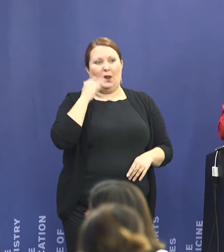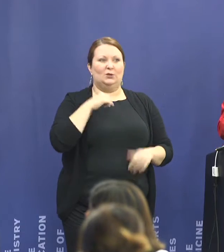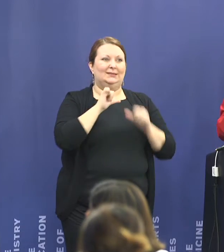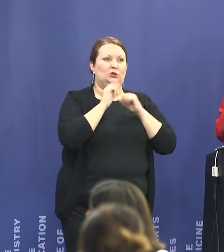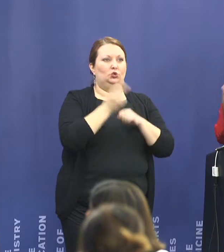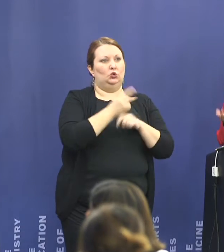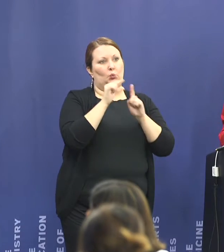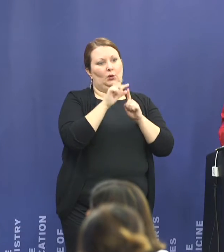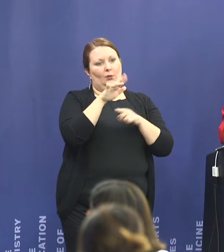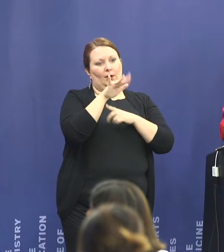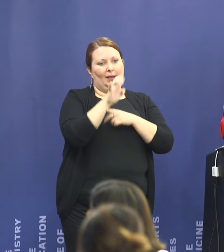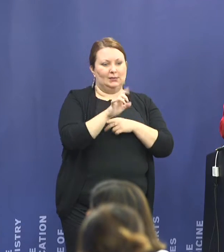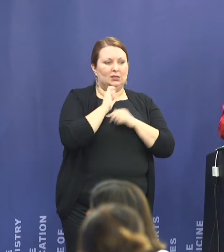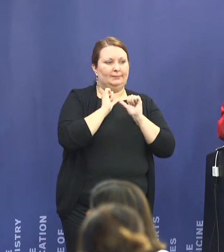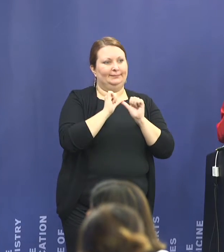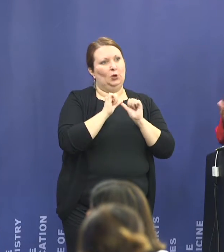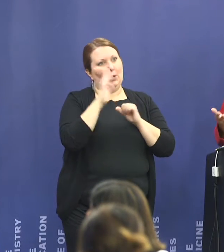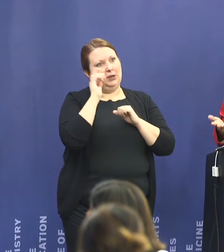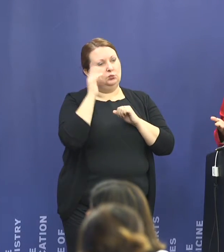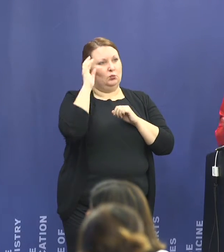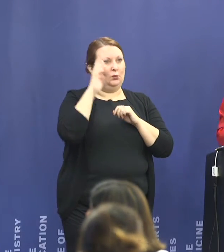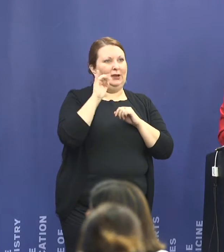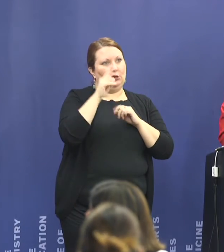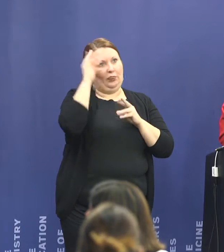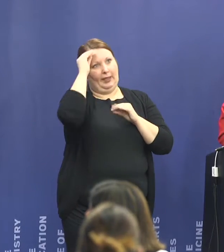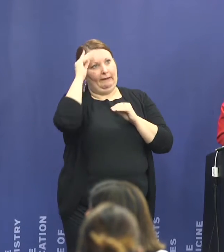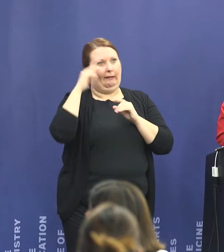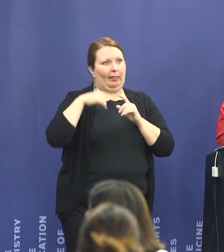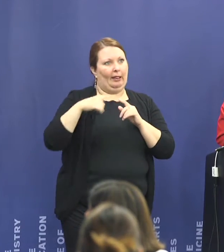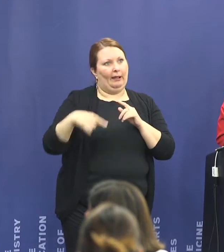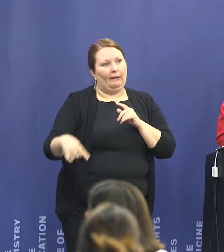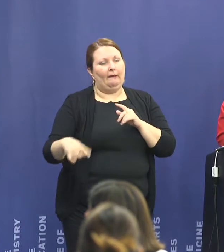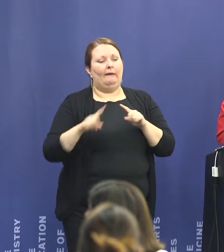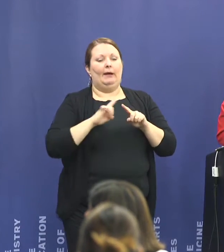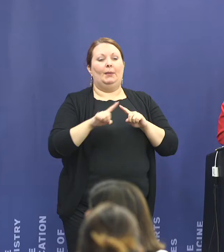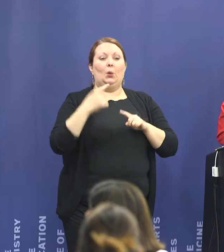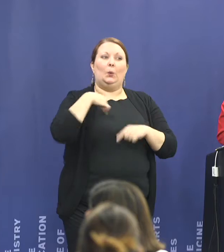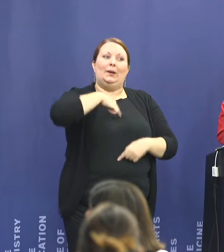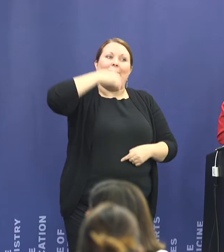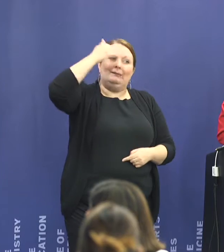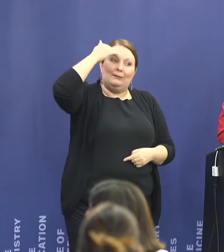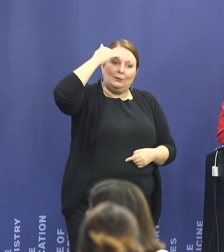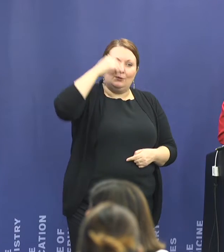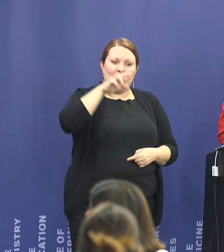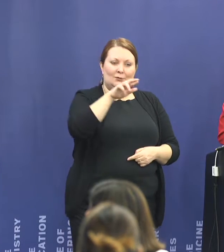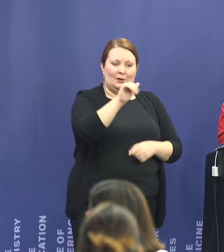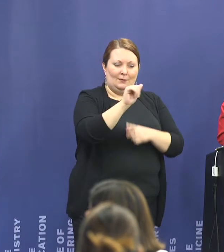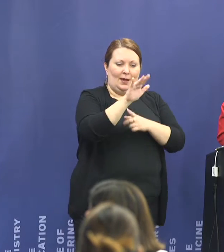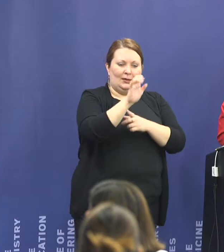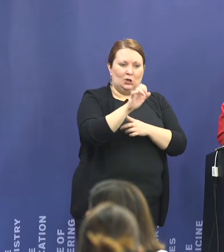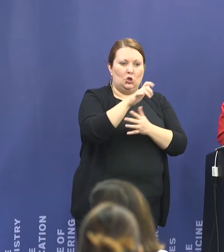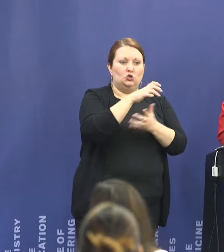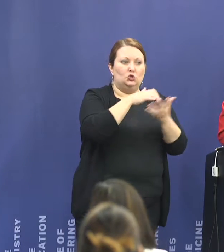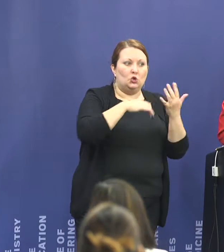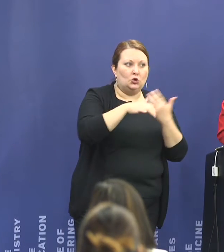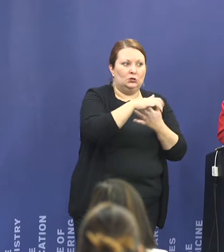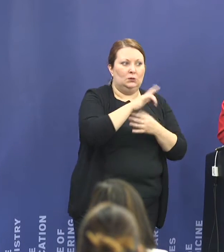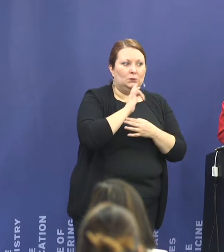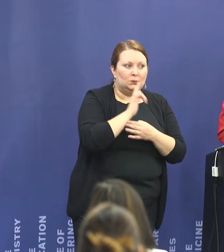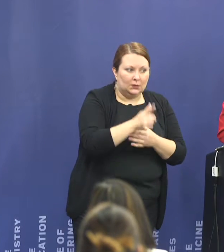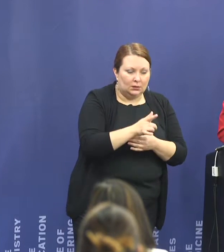continue to use this word? It's perpetuating racial thinking, et cetera, et cetera. But we know that race is socially real, right?